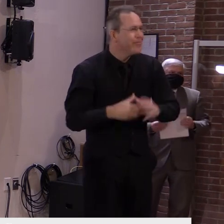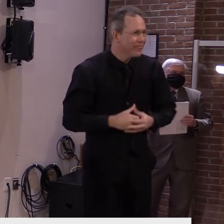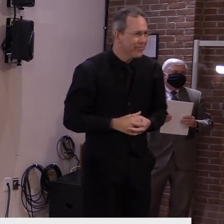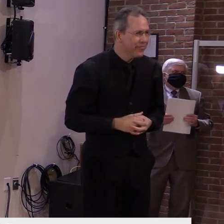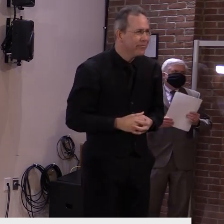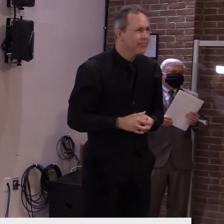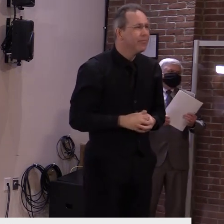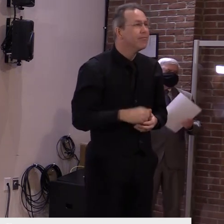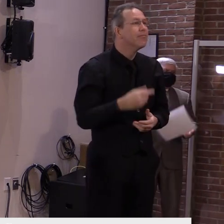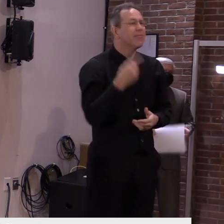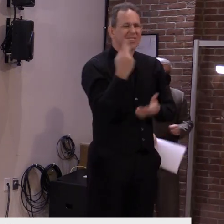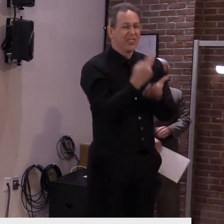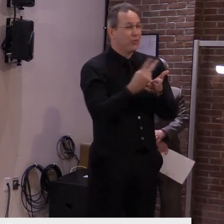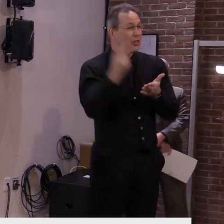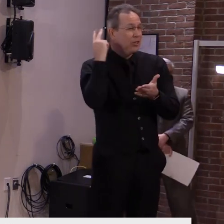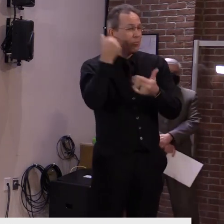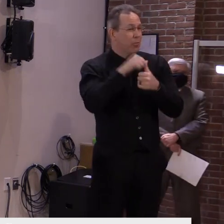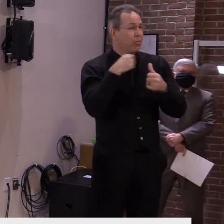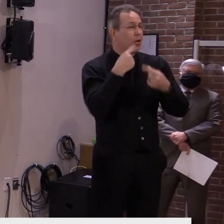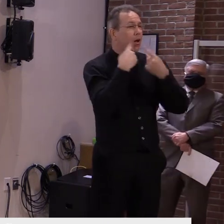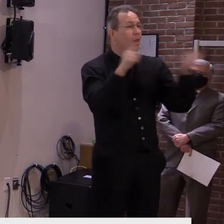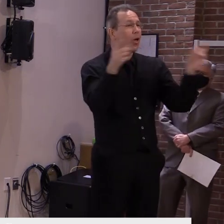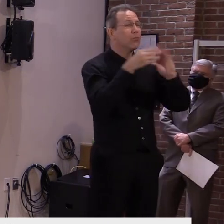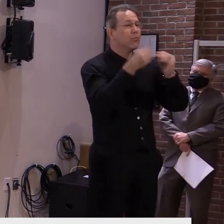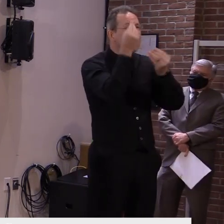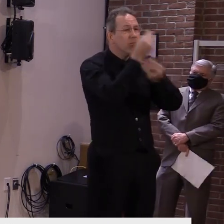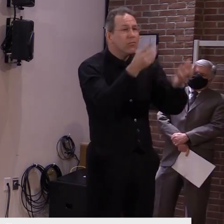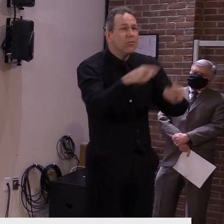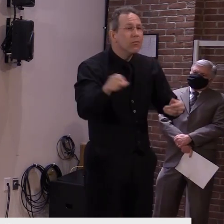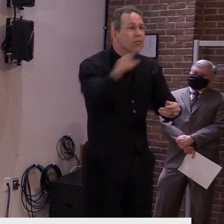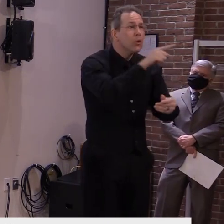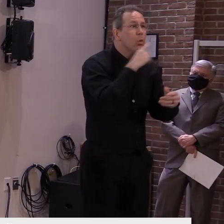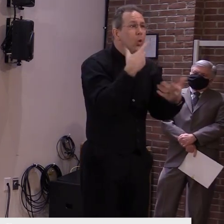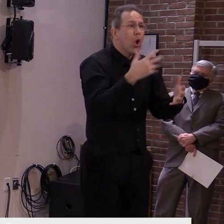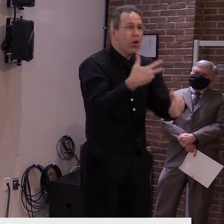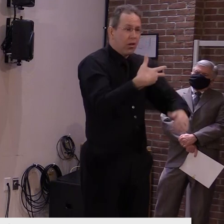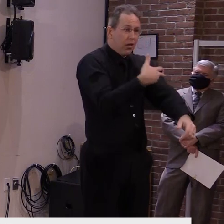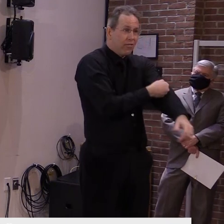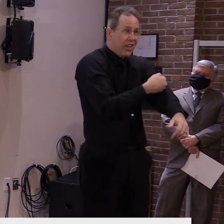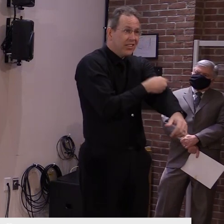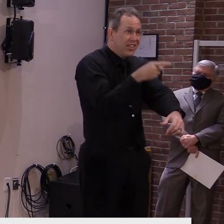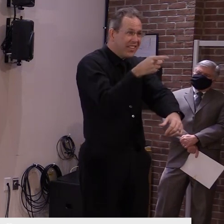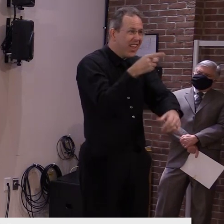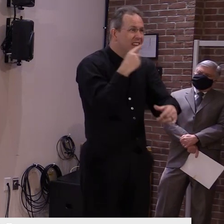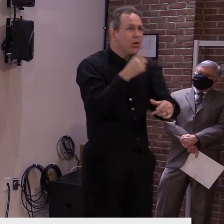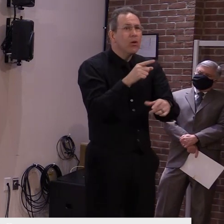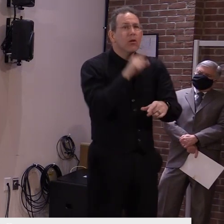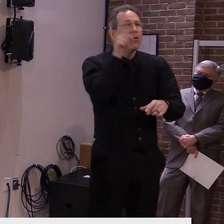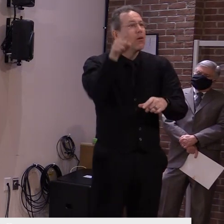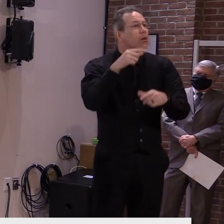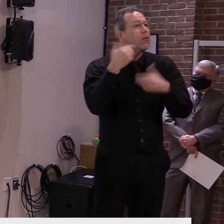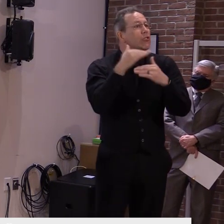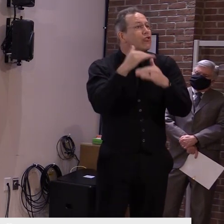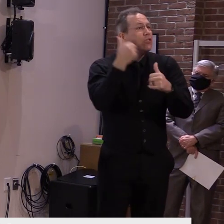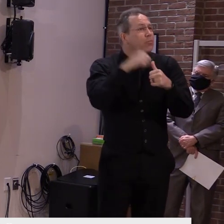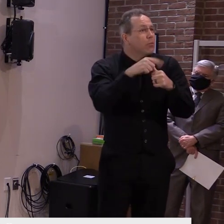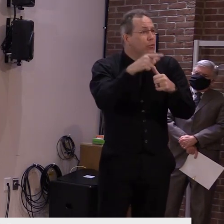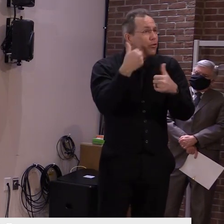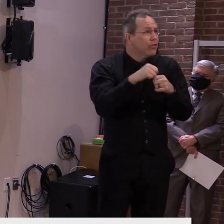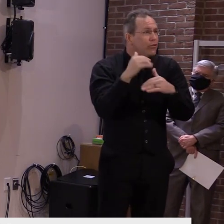ago, we began lifting some restrictions for those who had been fully vaccinated. This